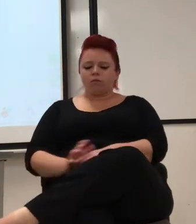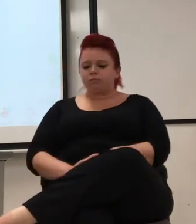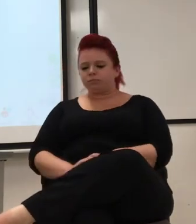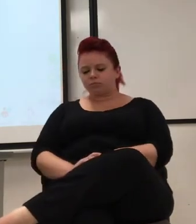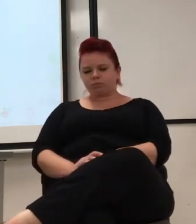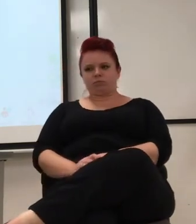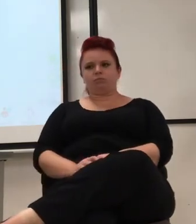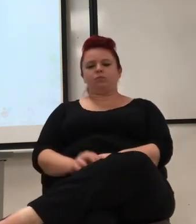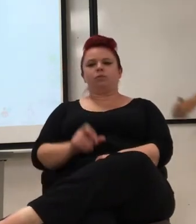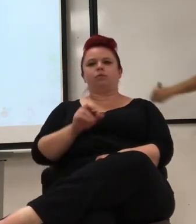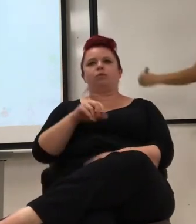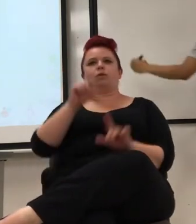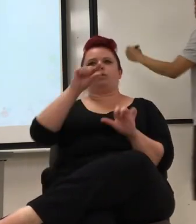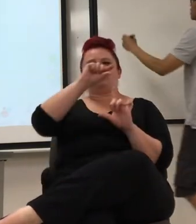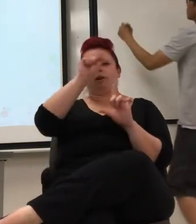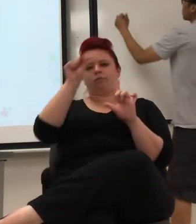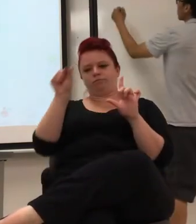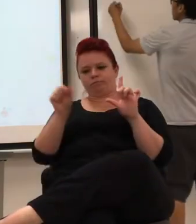So renal cortex,